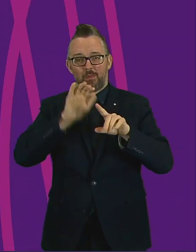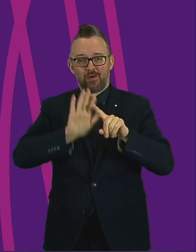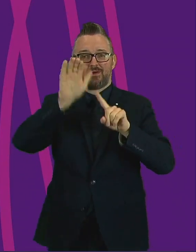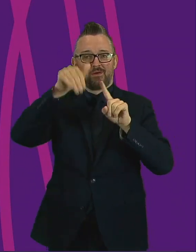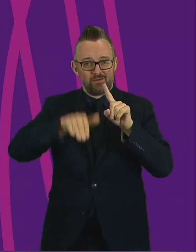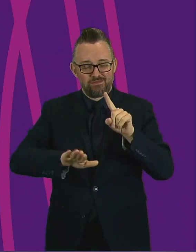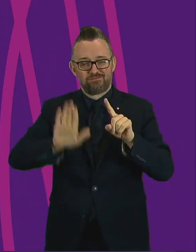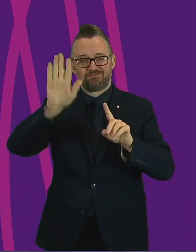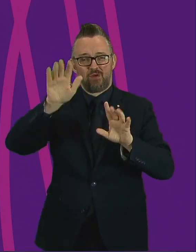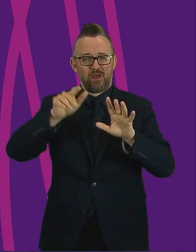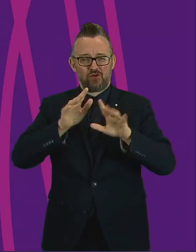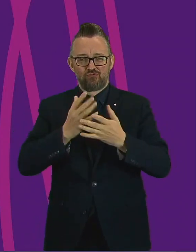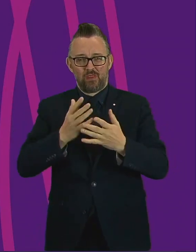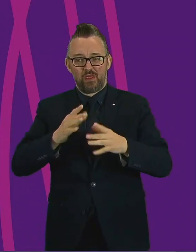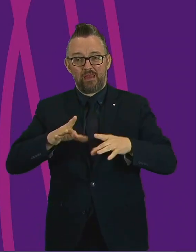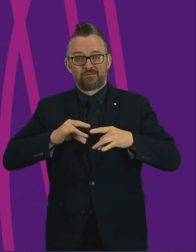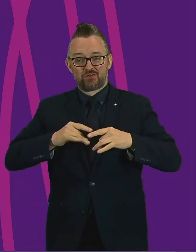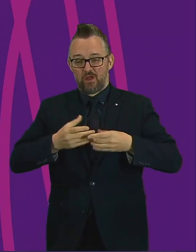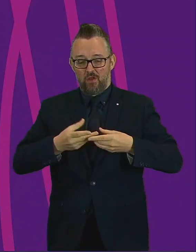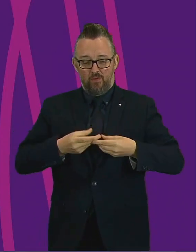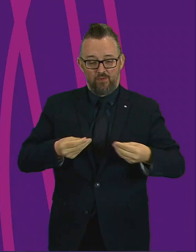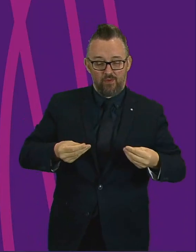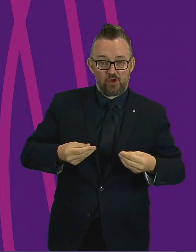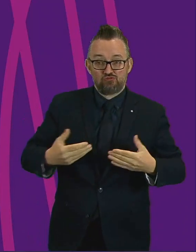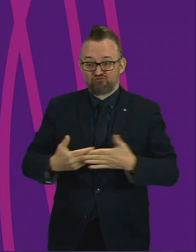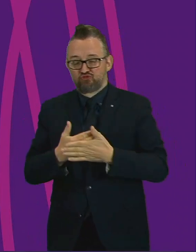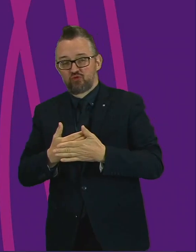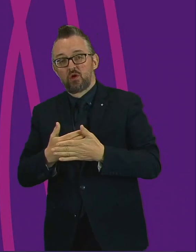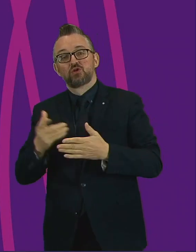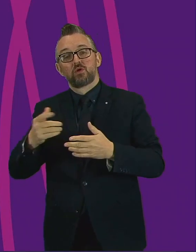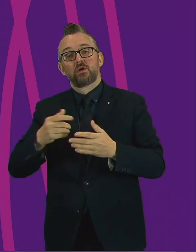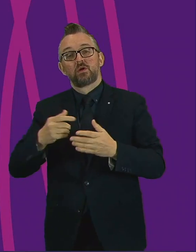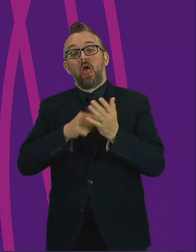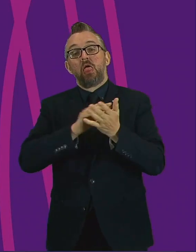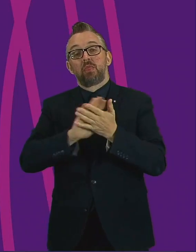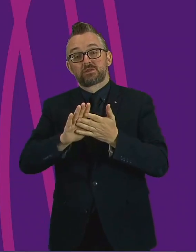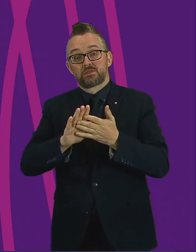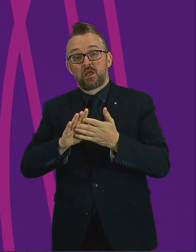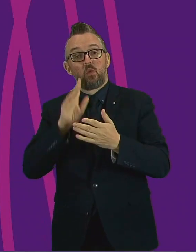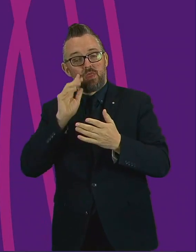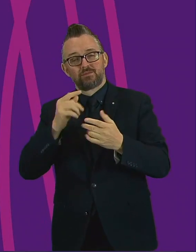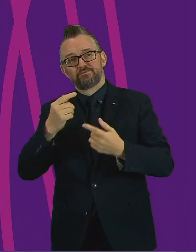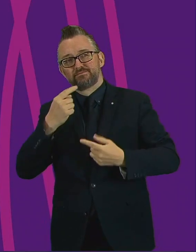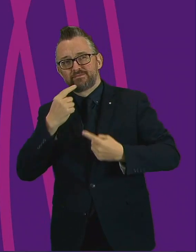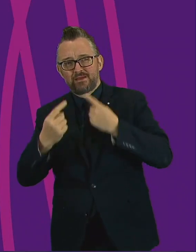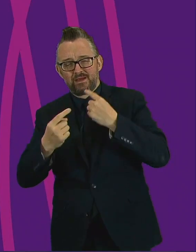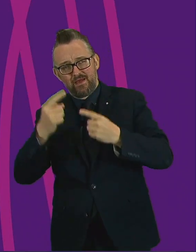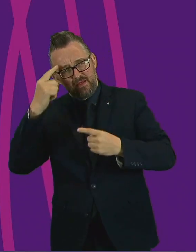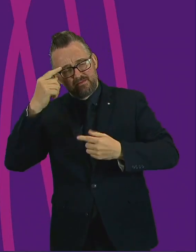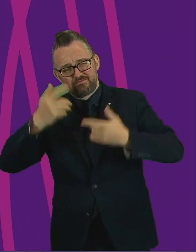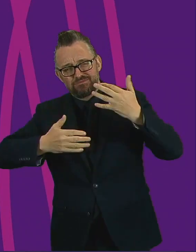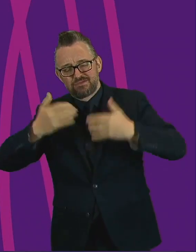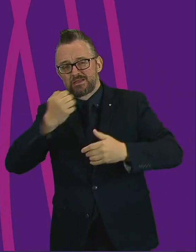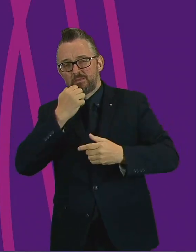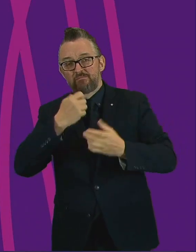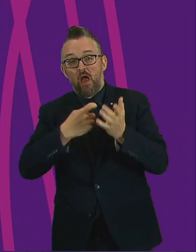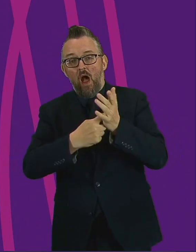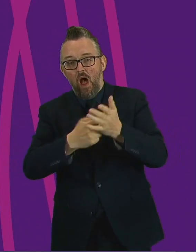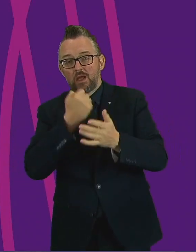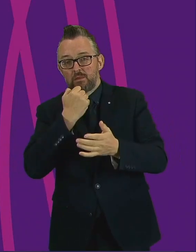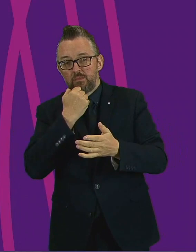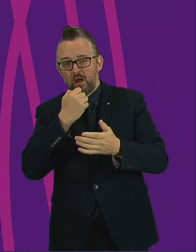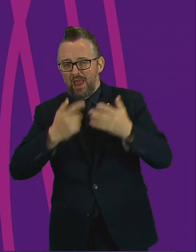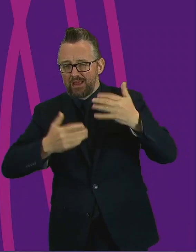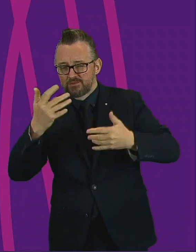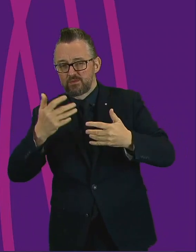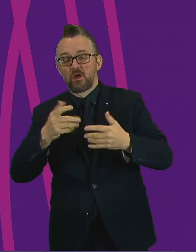and we will produce now every Thursday estimates of the R number and our understanding of the infection. But the information that comes out of Test